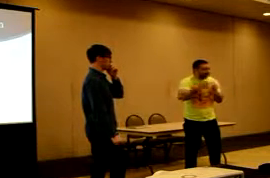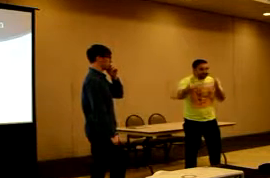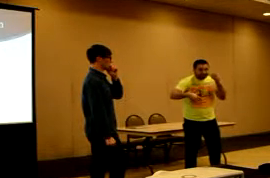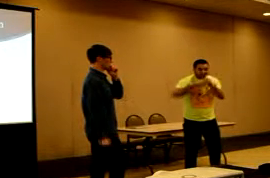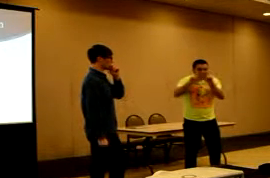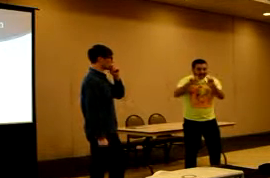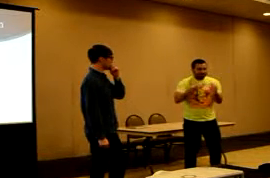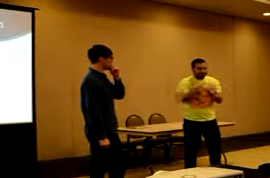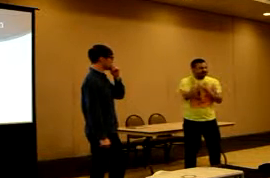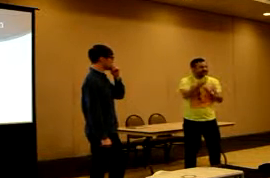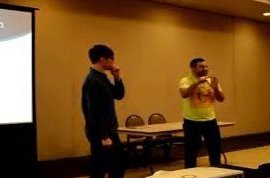So